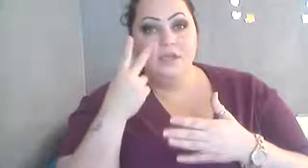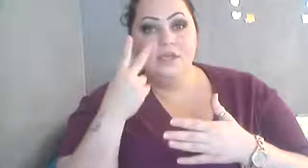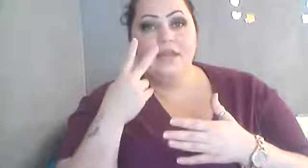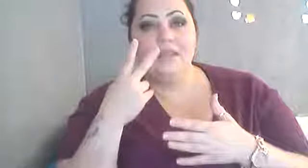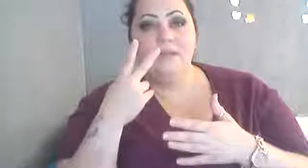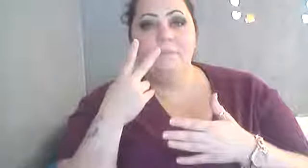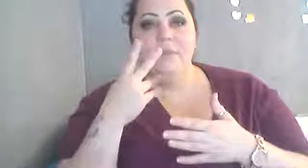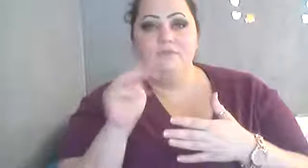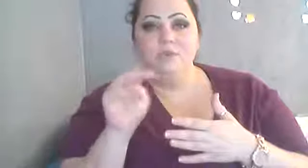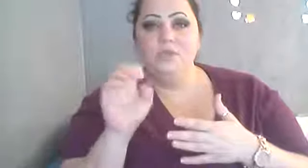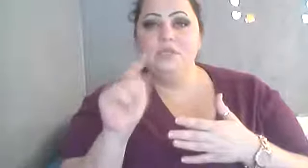looking at the metaphors